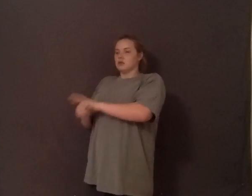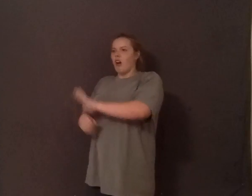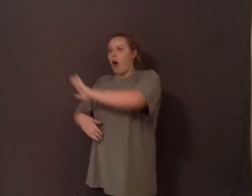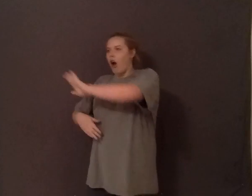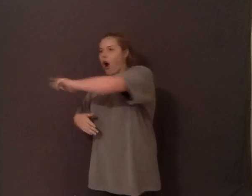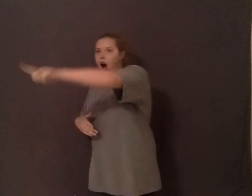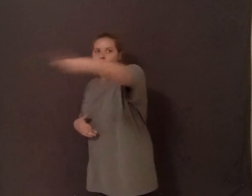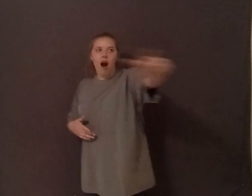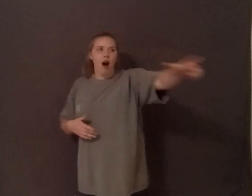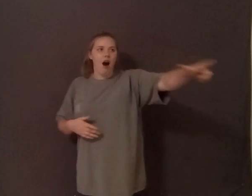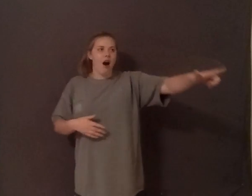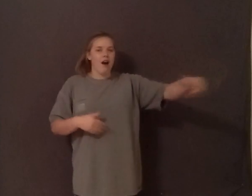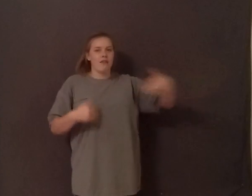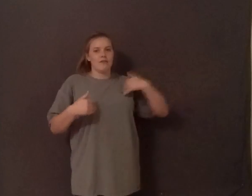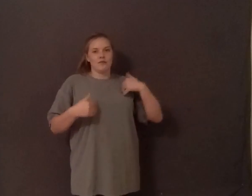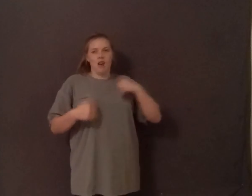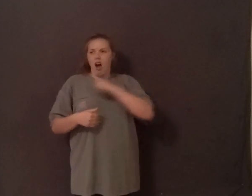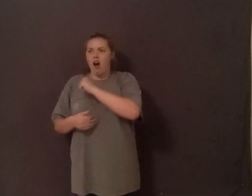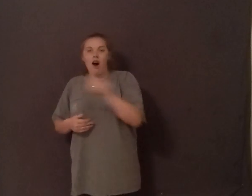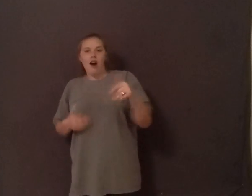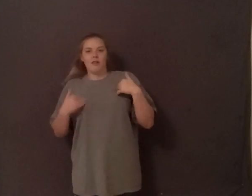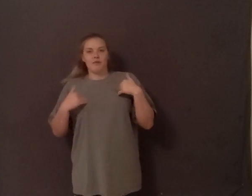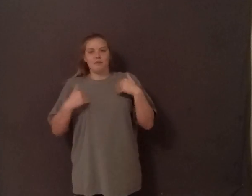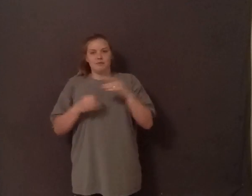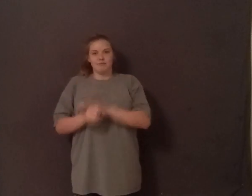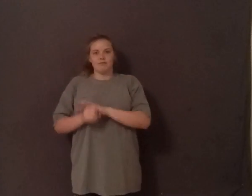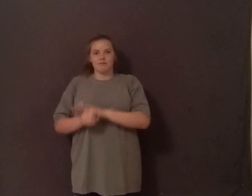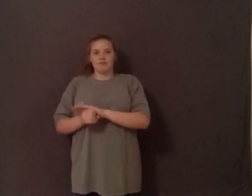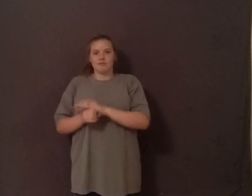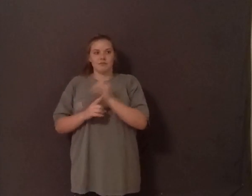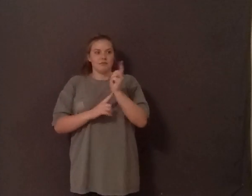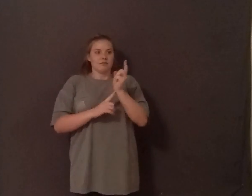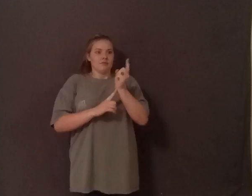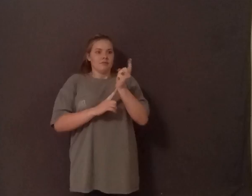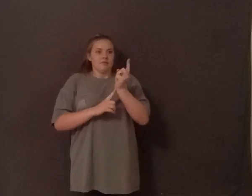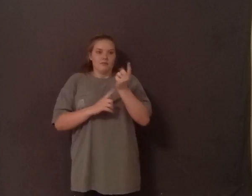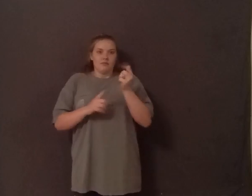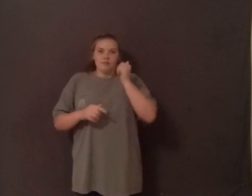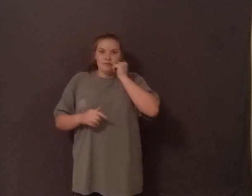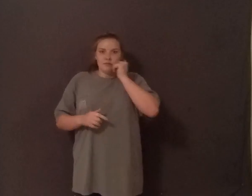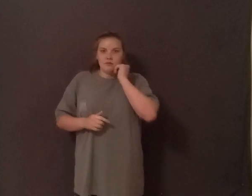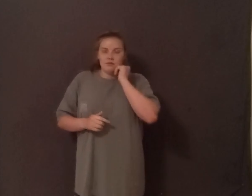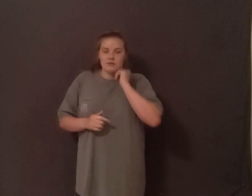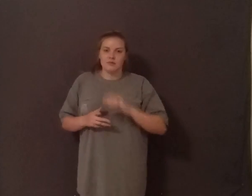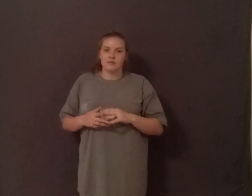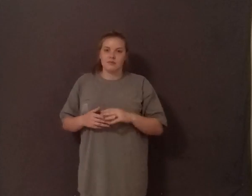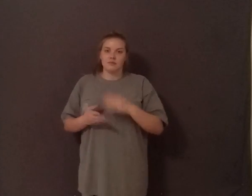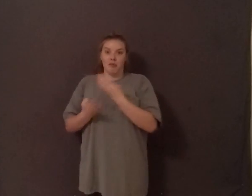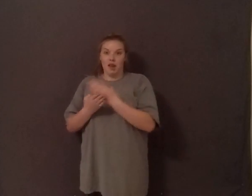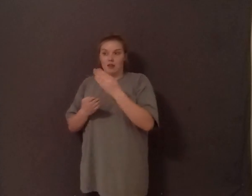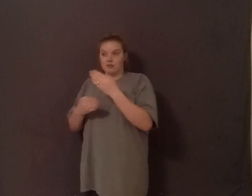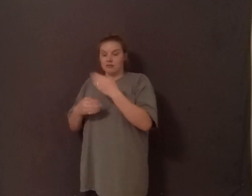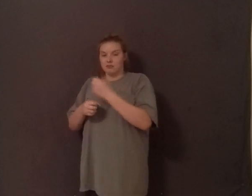moment. Everyone would feel stress in every single second if a fact created stress, right? If a